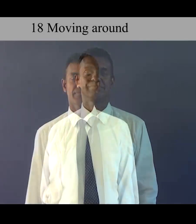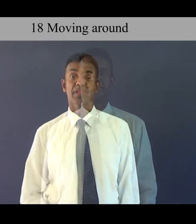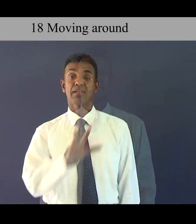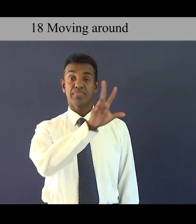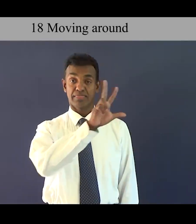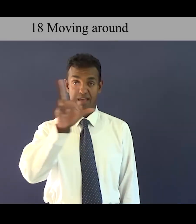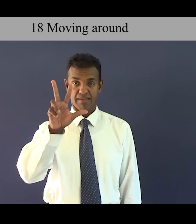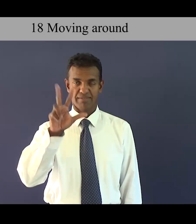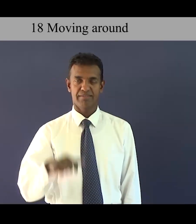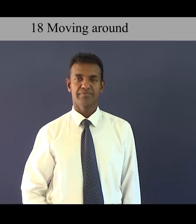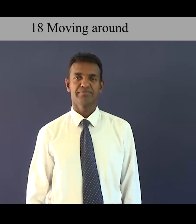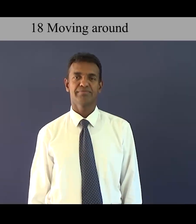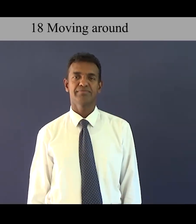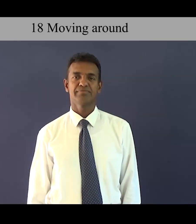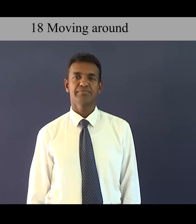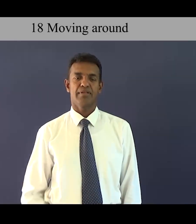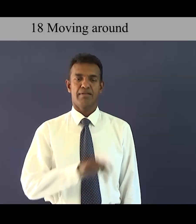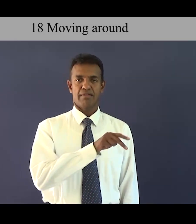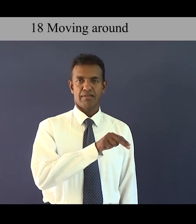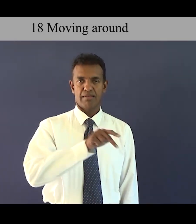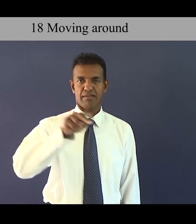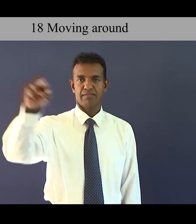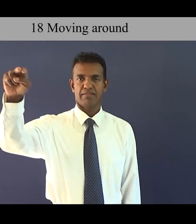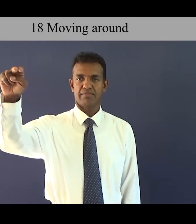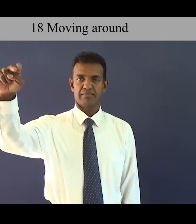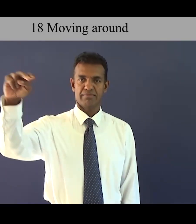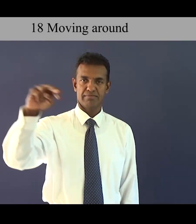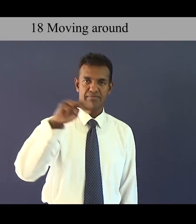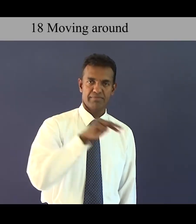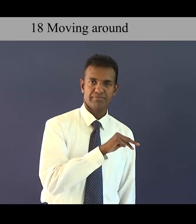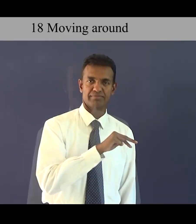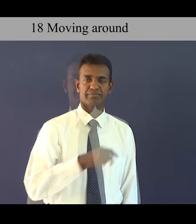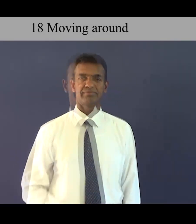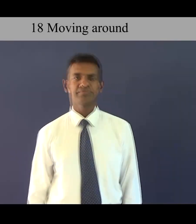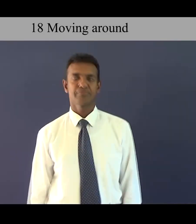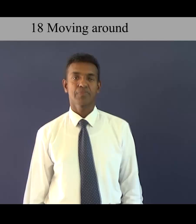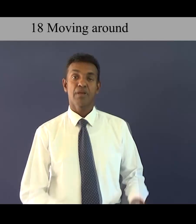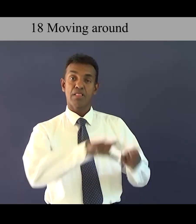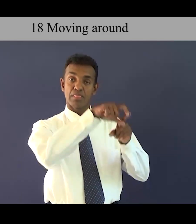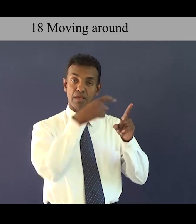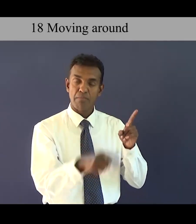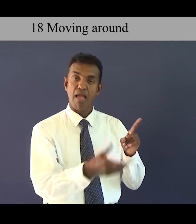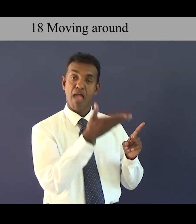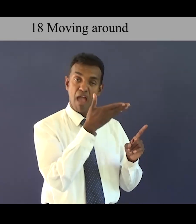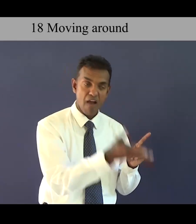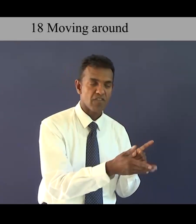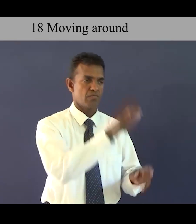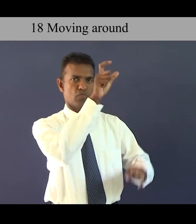Moving around. Disabled people have the right to decide where they live and